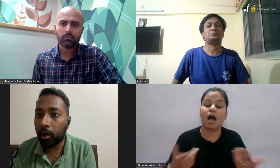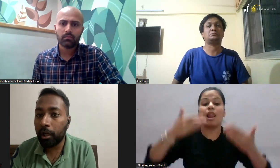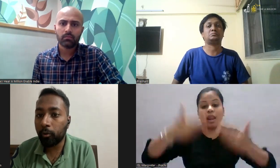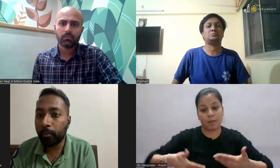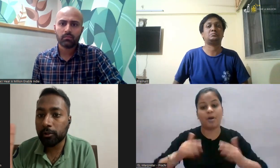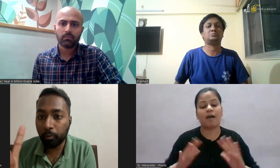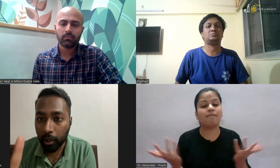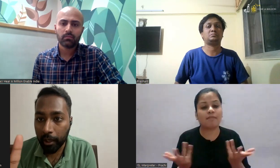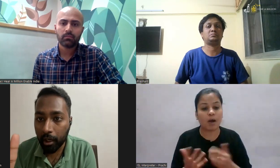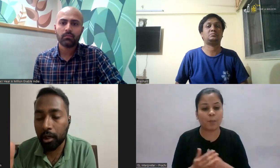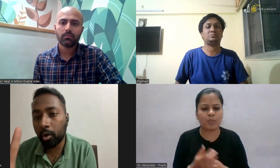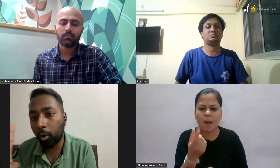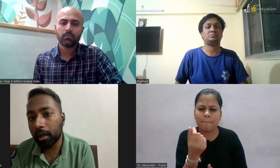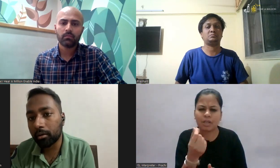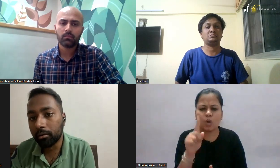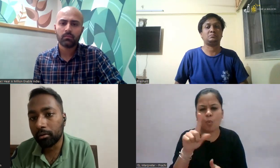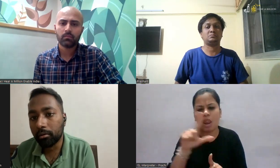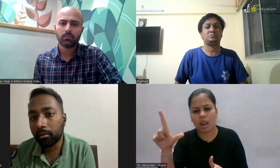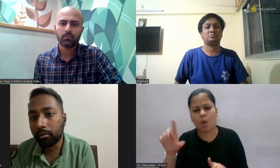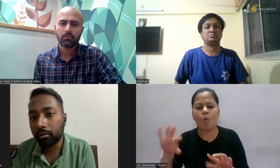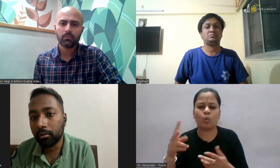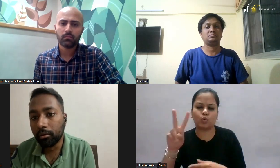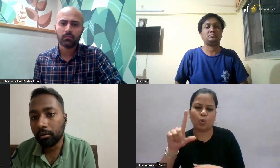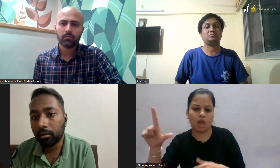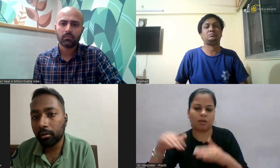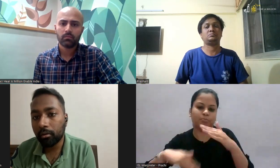for only rupees 1 lakh and 2 lakh.